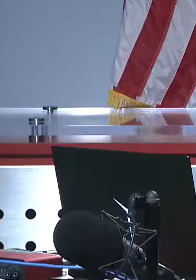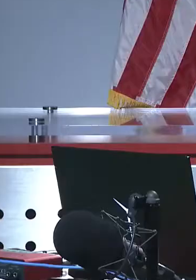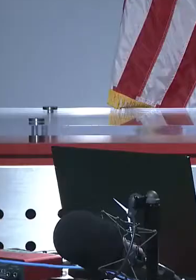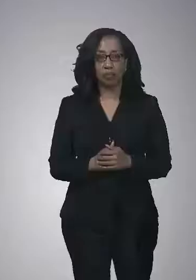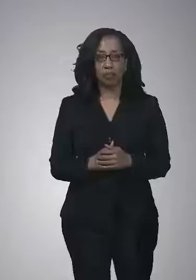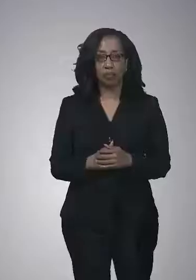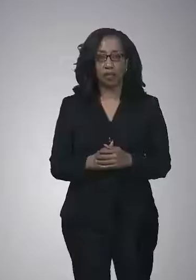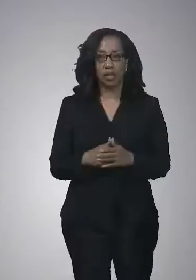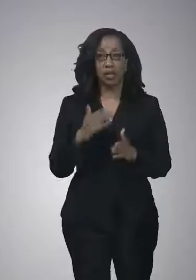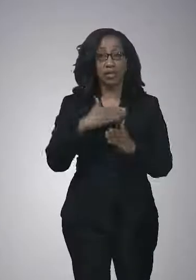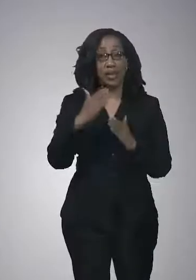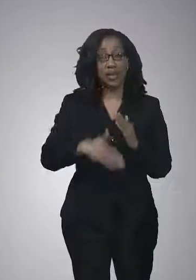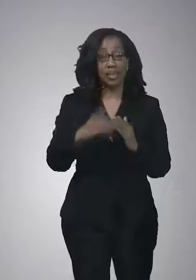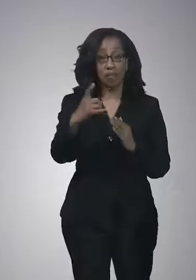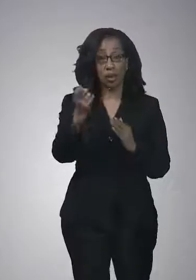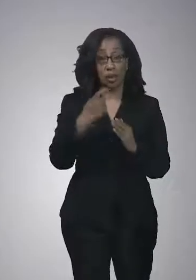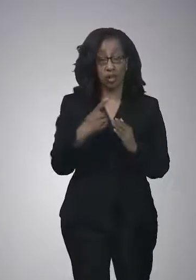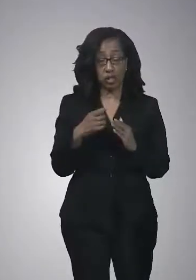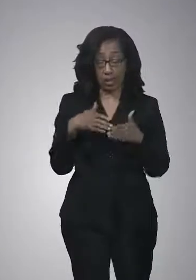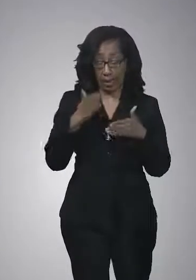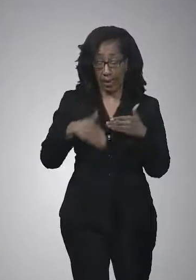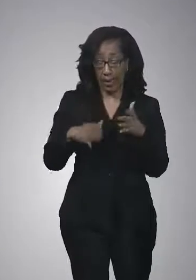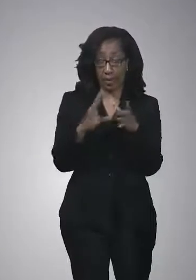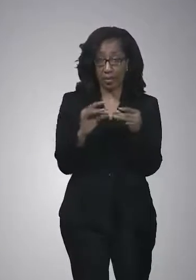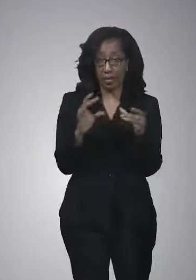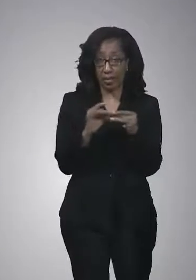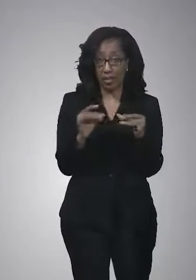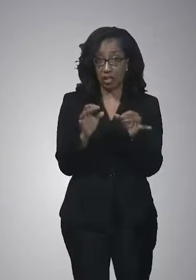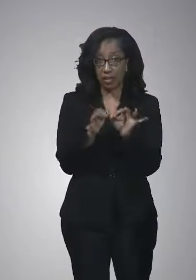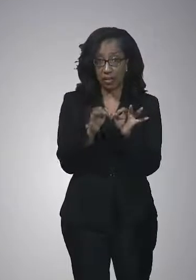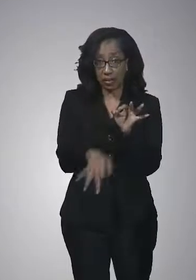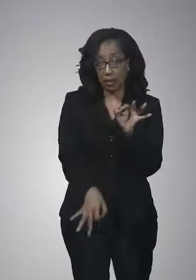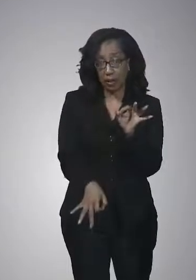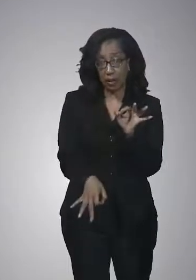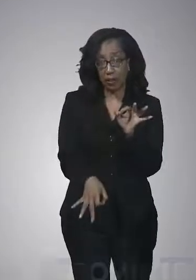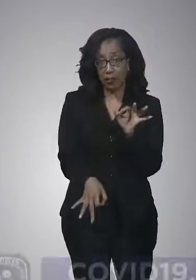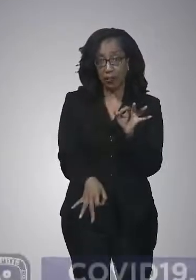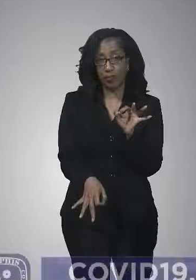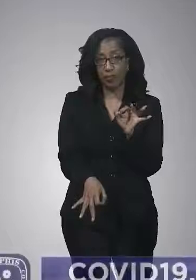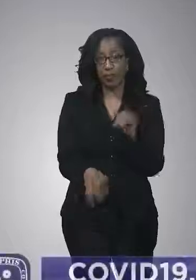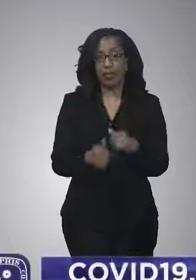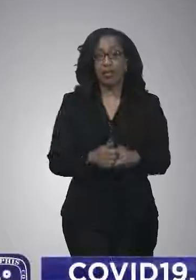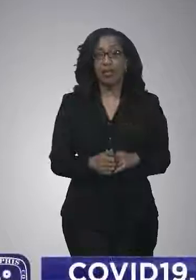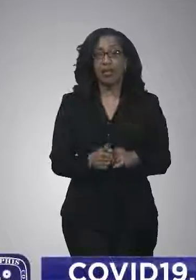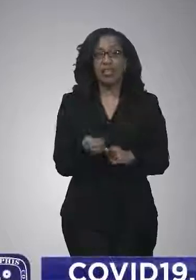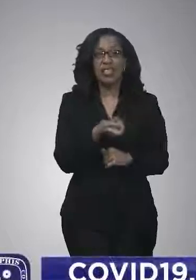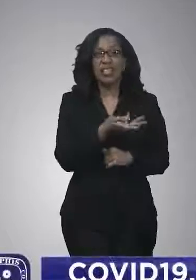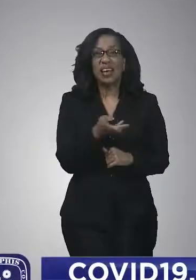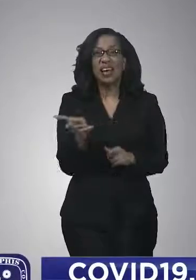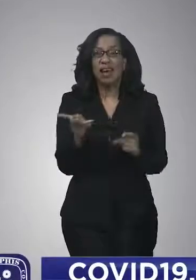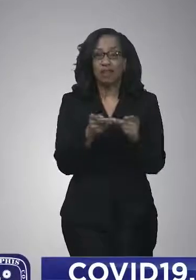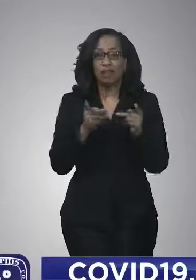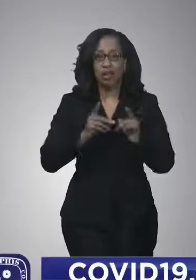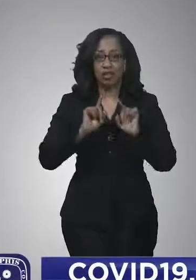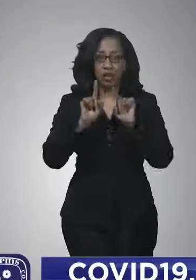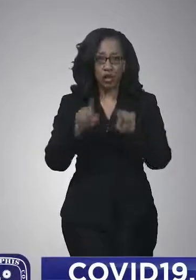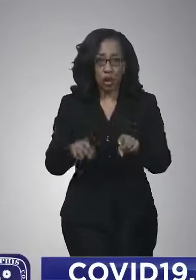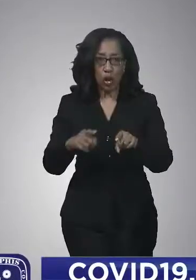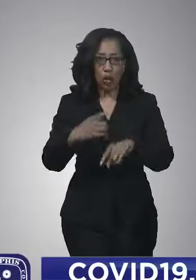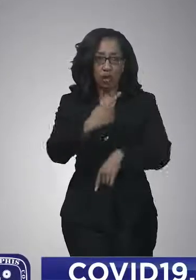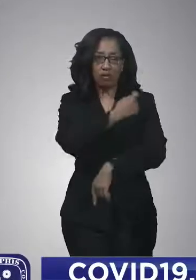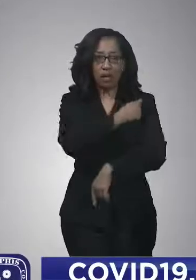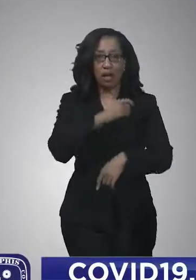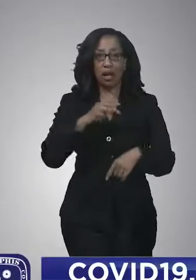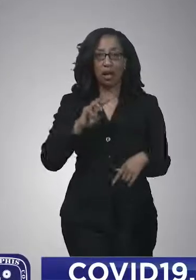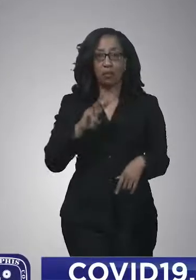messages? Closing message is simple. There are several mass vaccination sites, one in Whitehaven, one